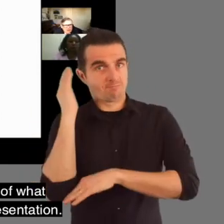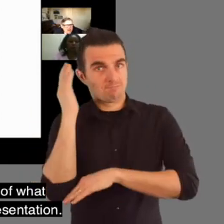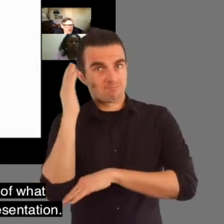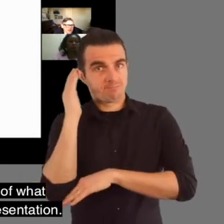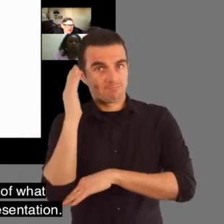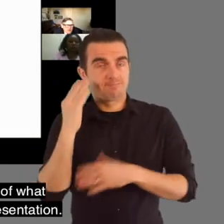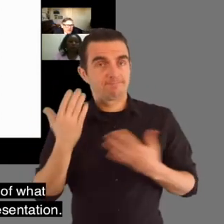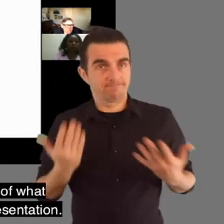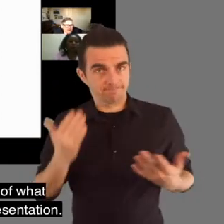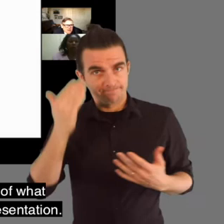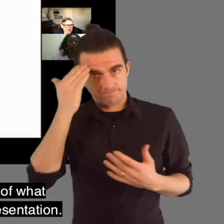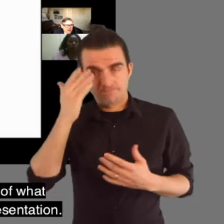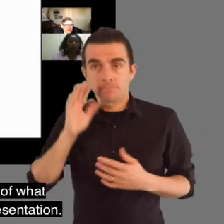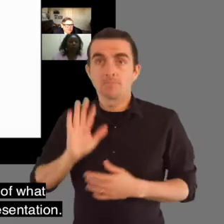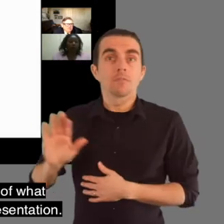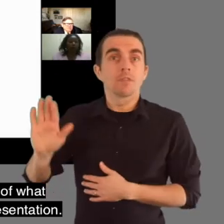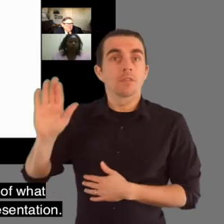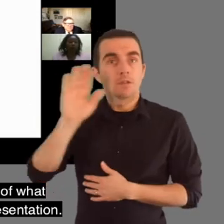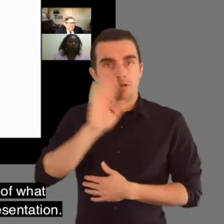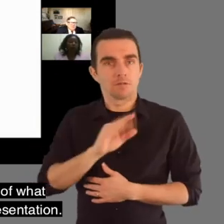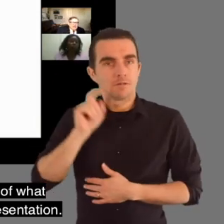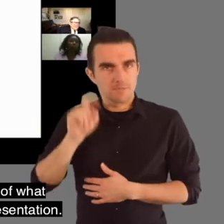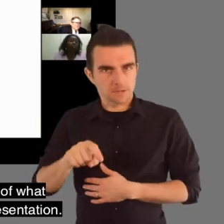out through this presentation?